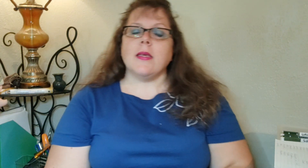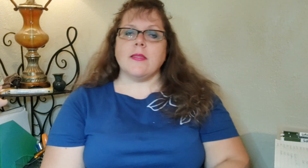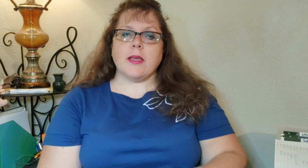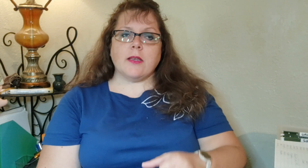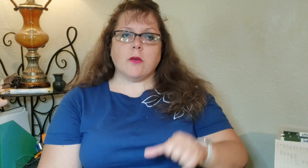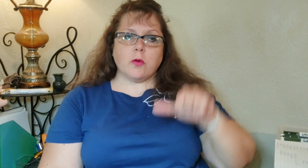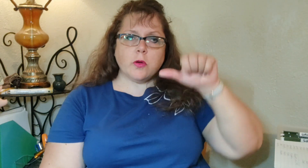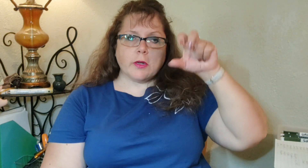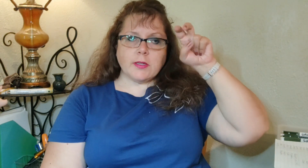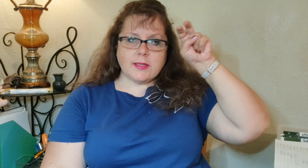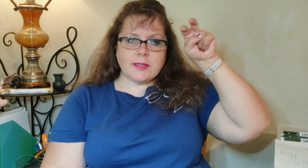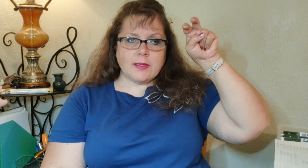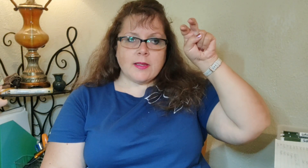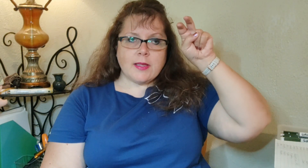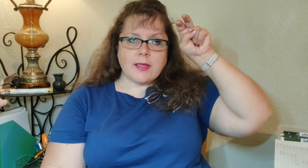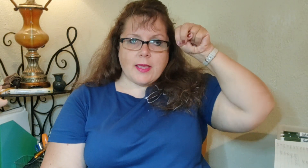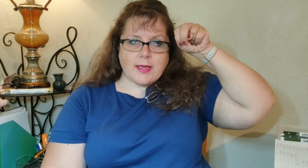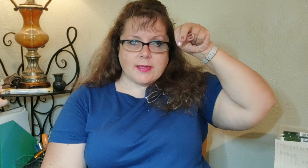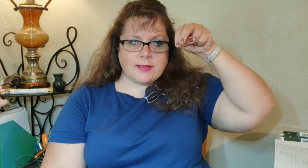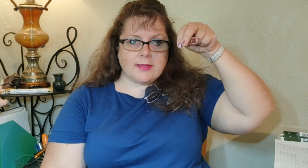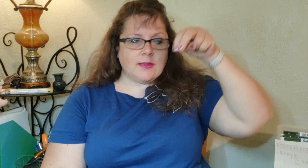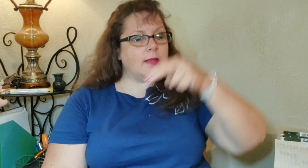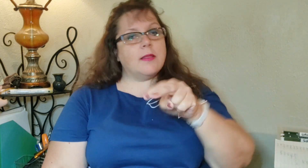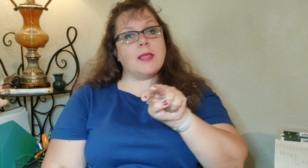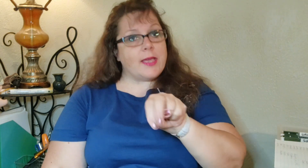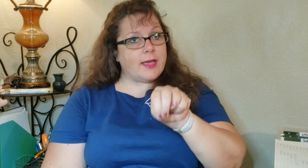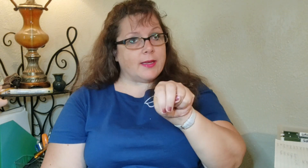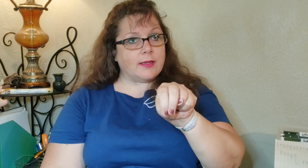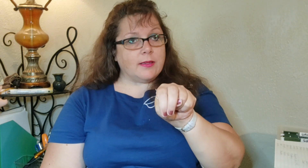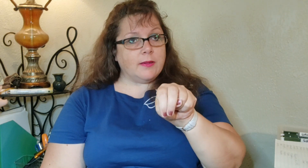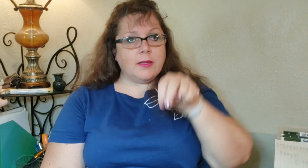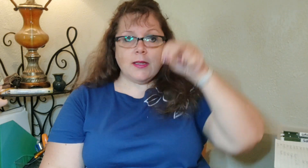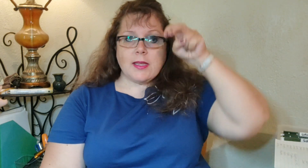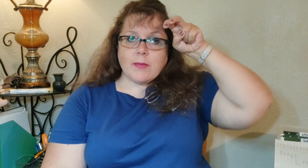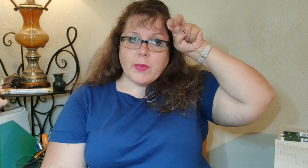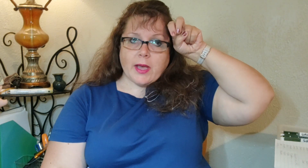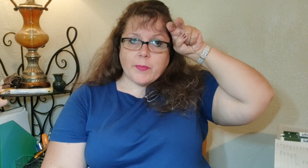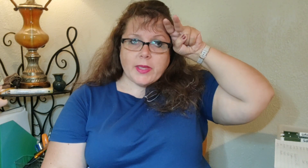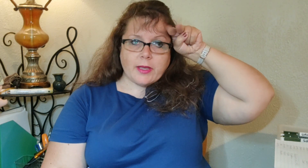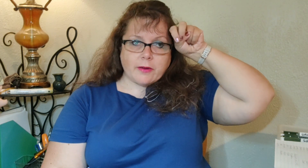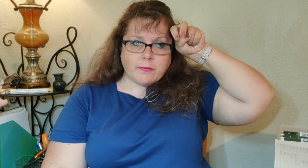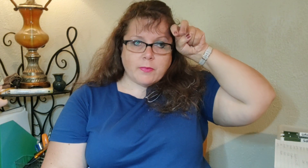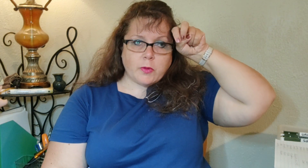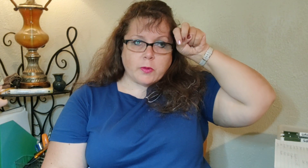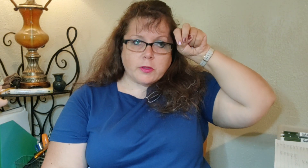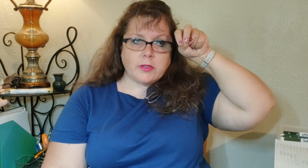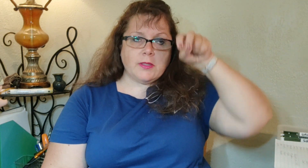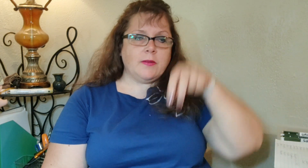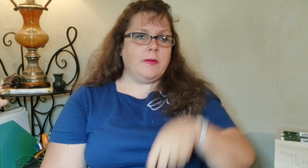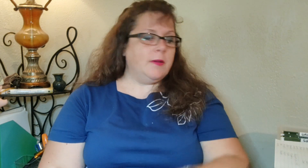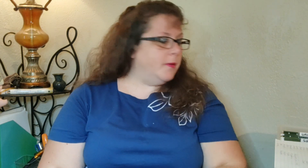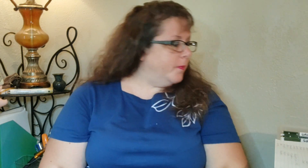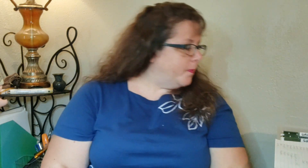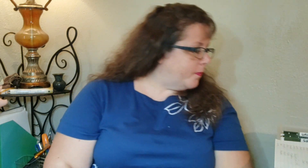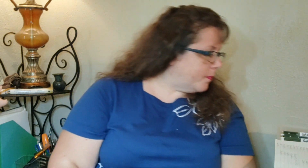And then horse is the N, but up here, horse.